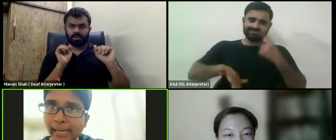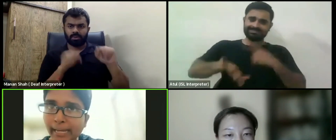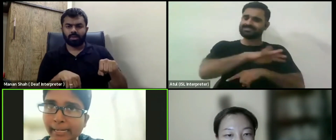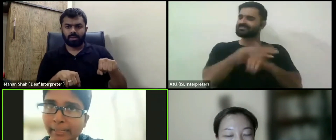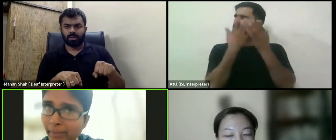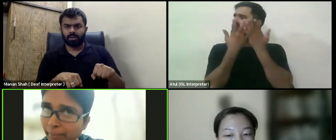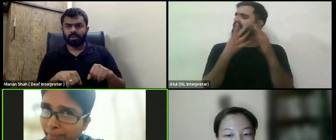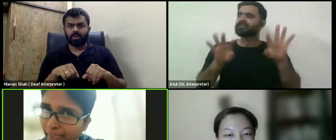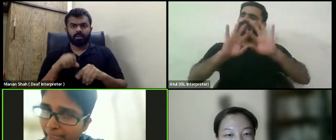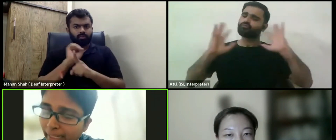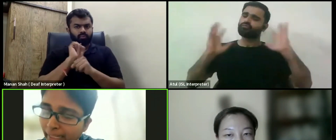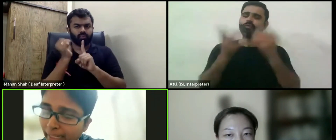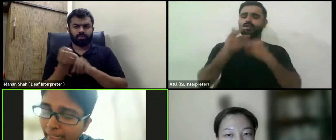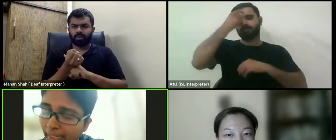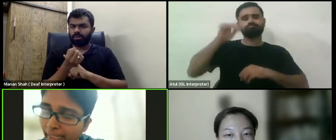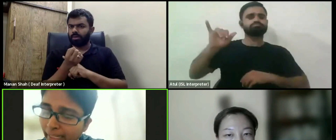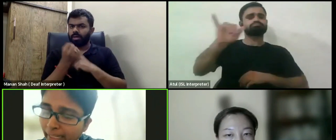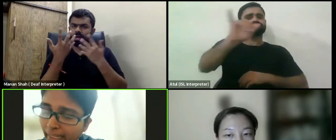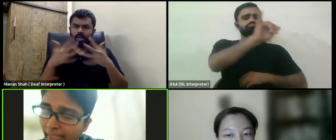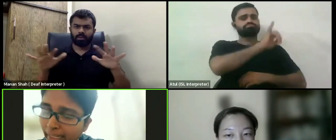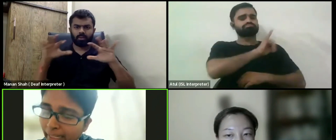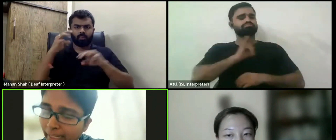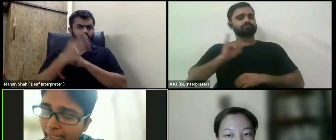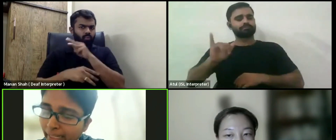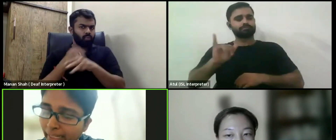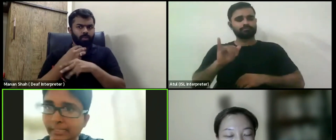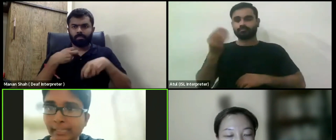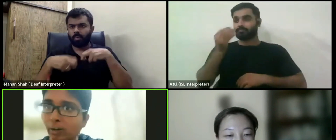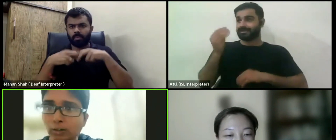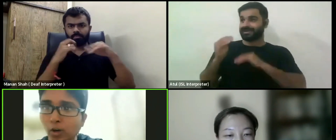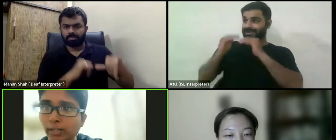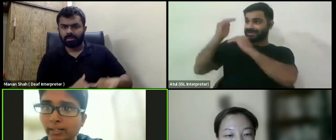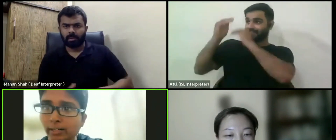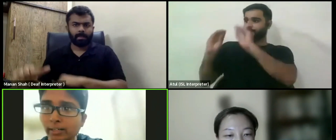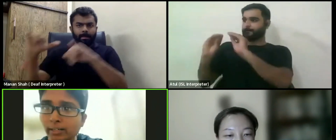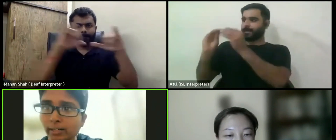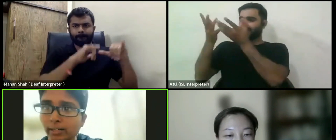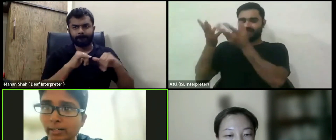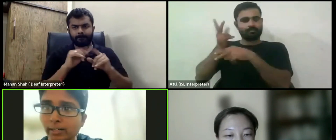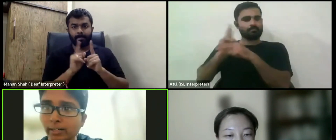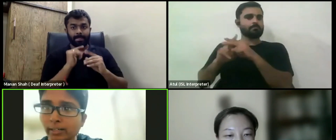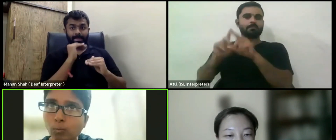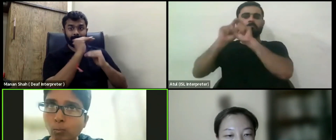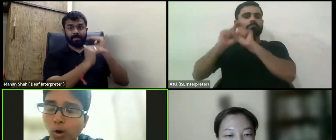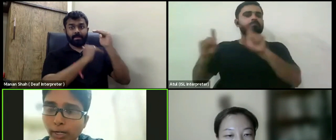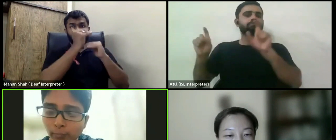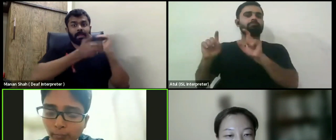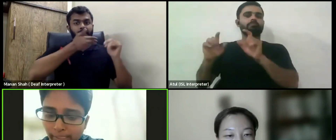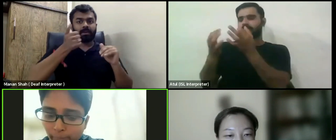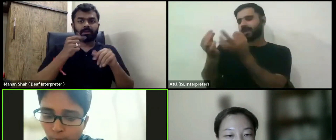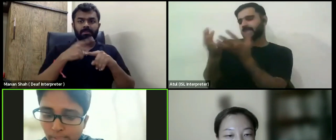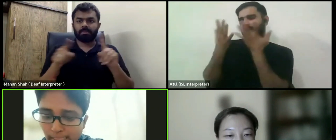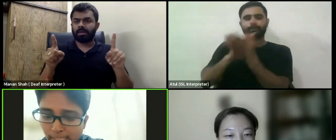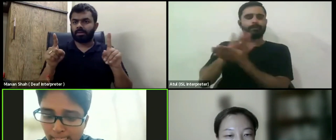world, and maybe developed countries are little better, but then they are also not, really excellent. So